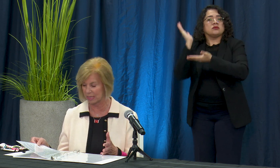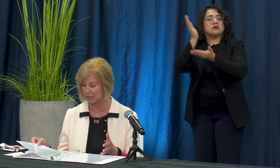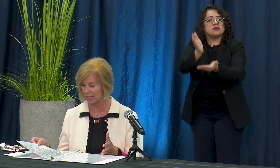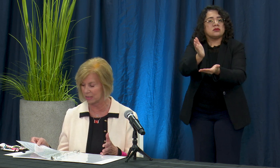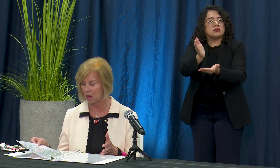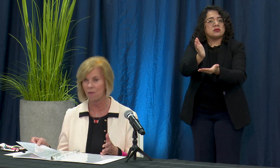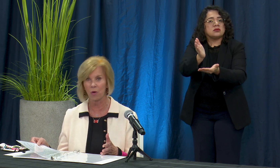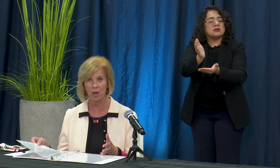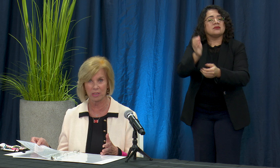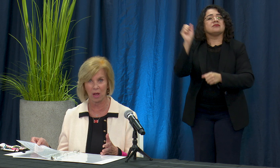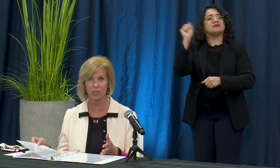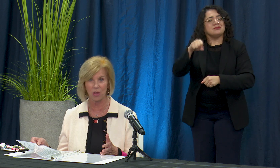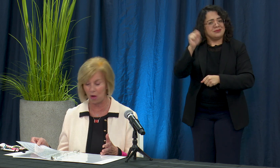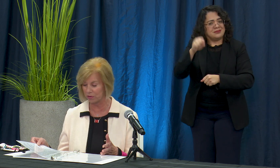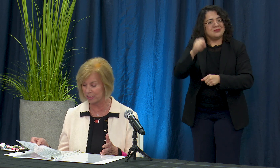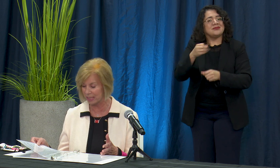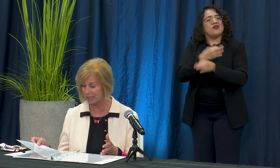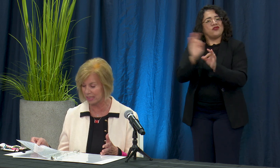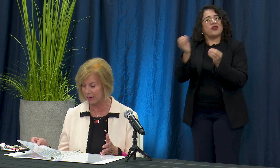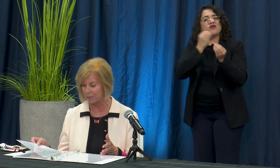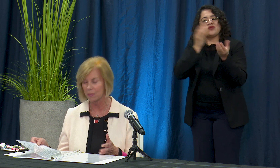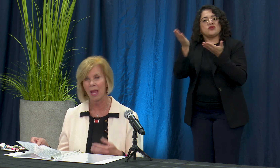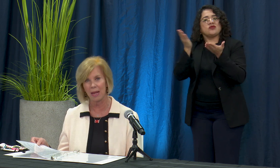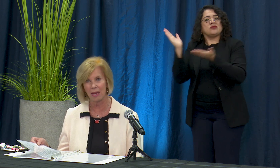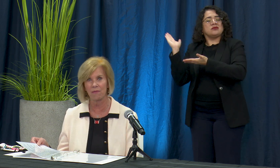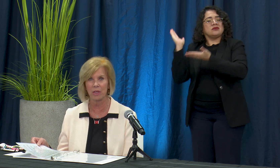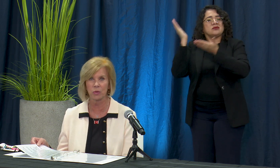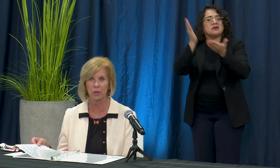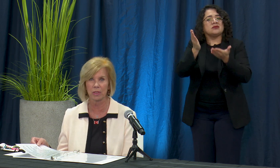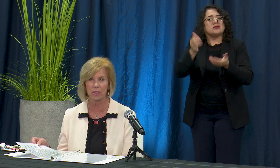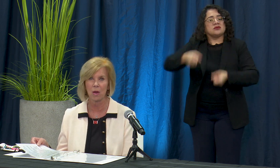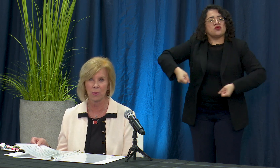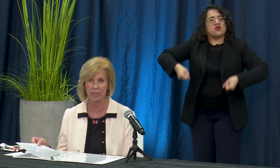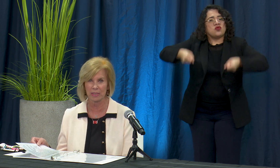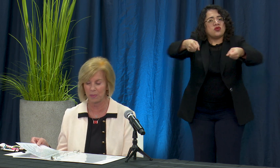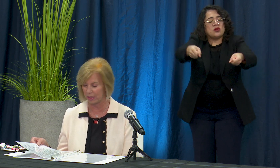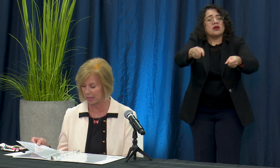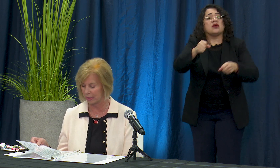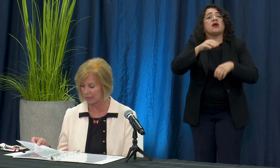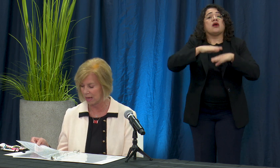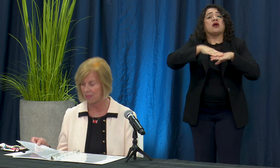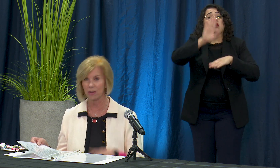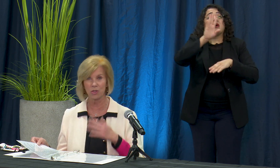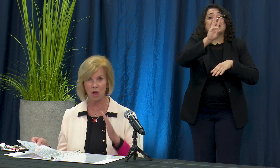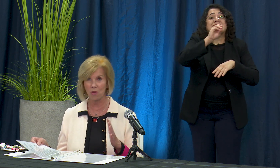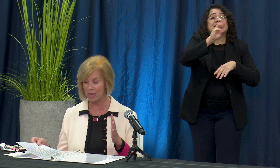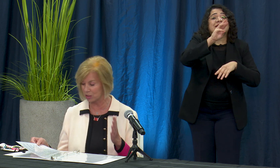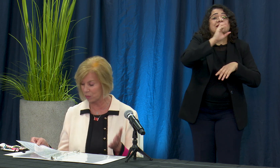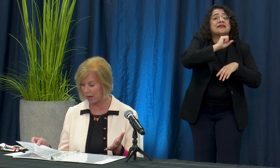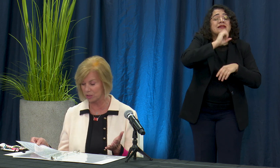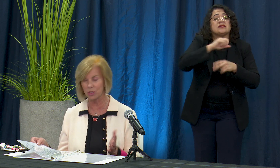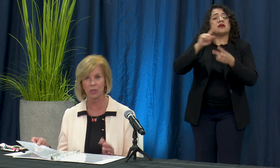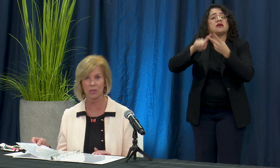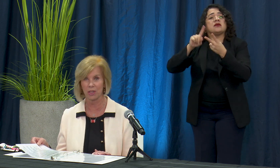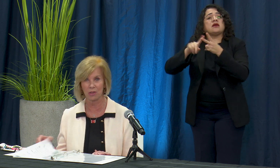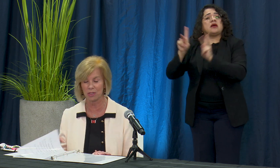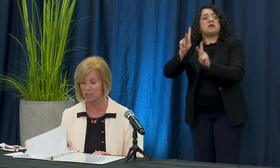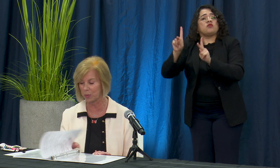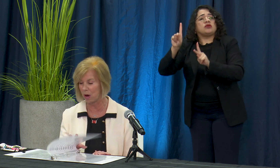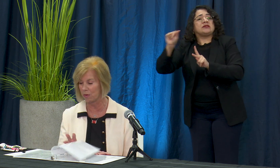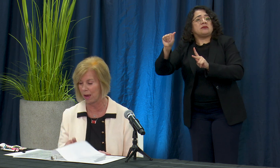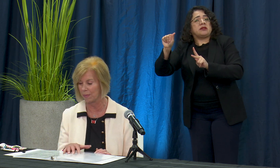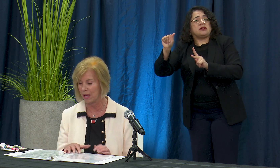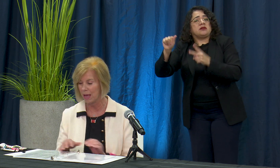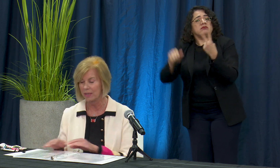other necessities for adults over 60 and individuals with disabilities. There's no need to register to use